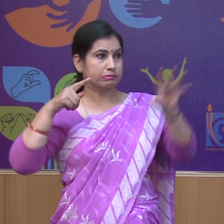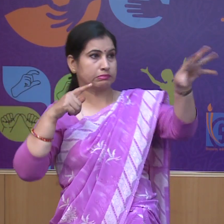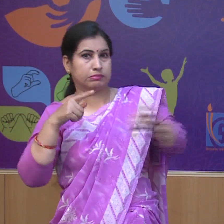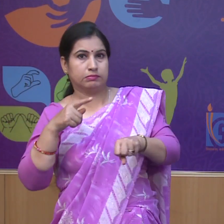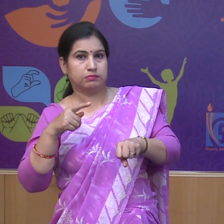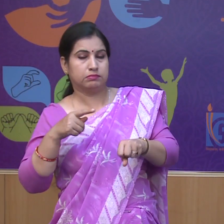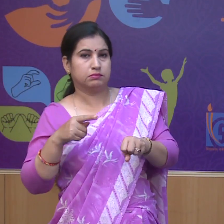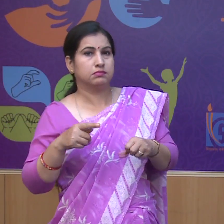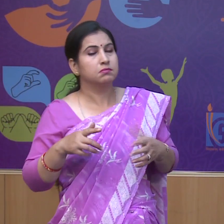or